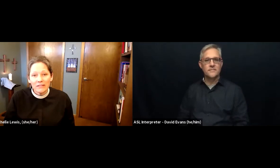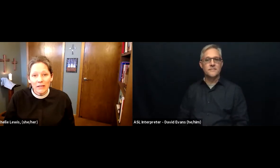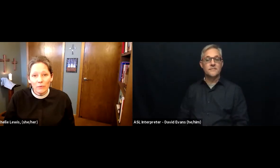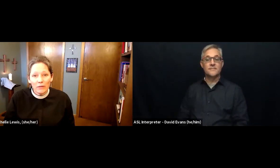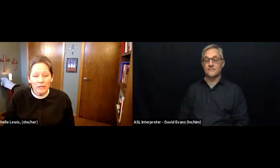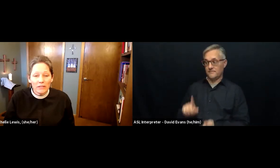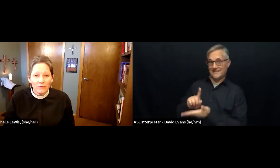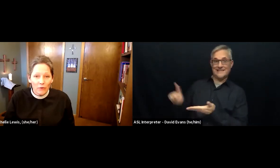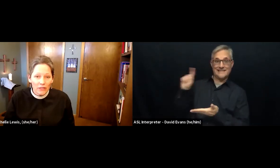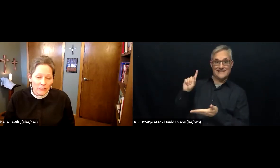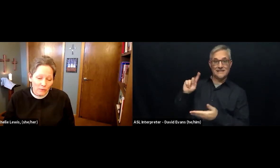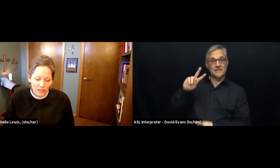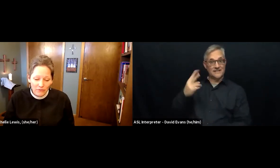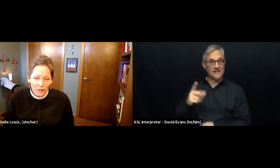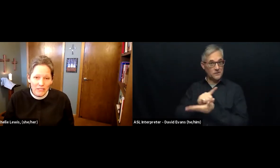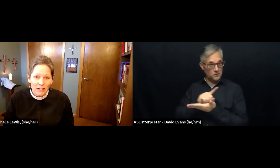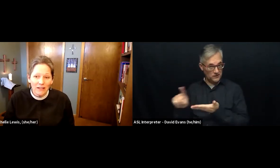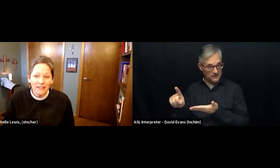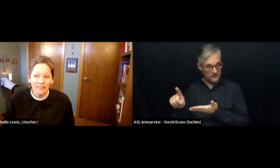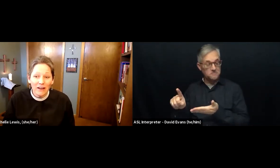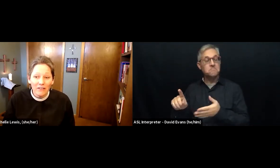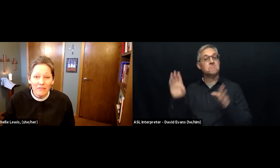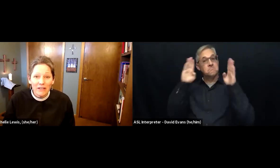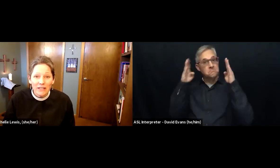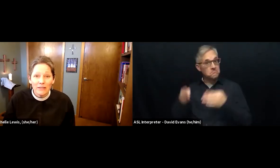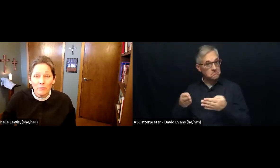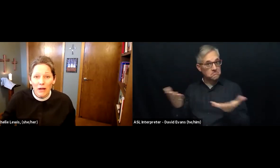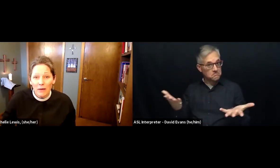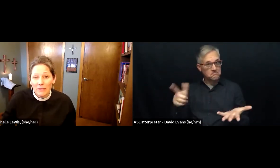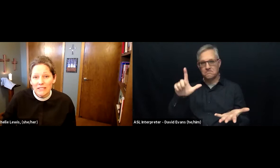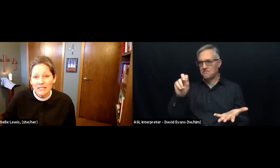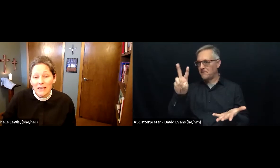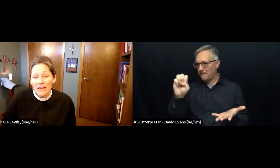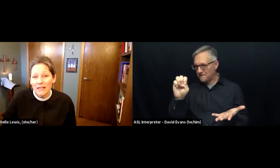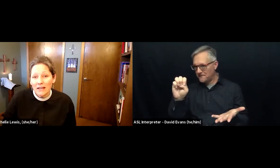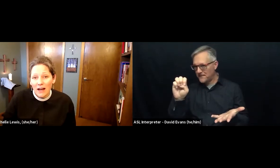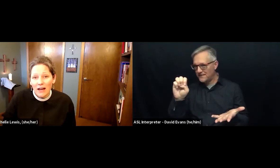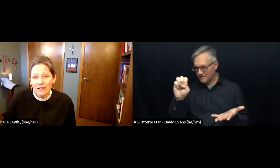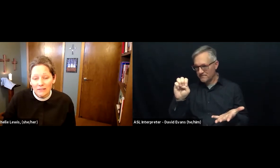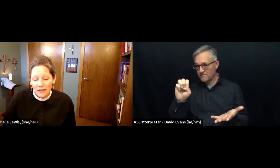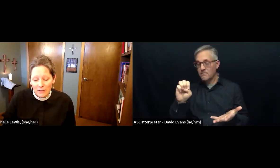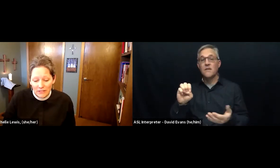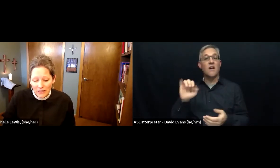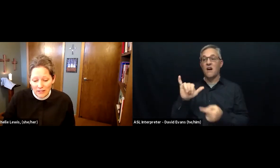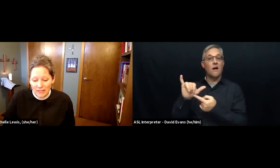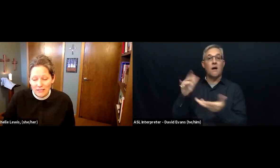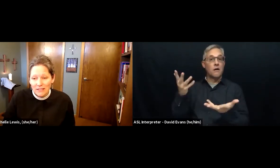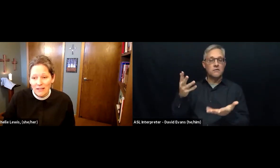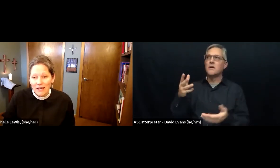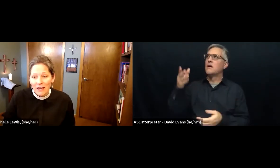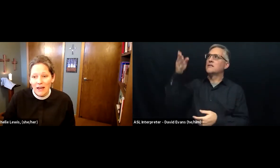The second week we tend to focus on love, the promise that God loves